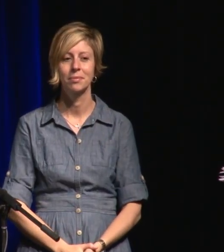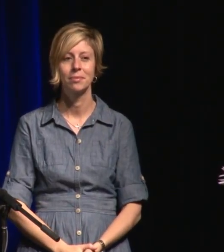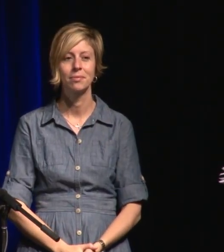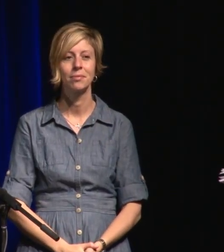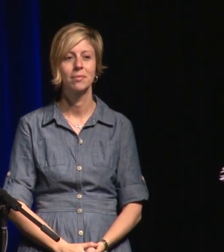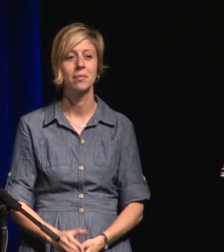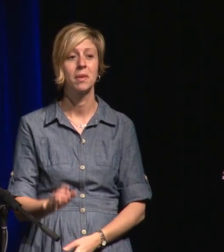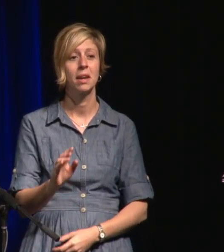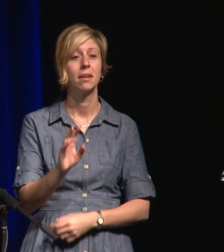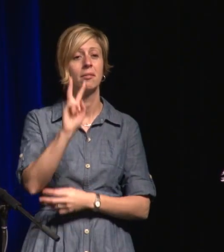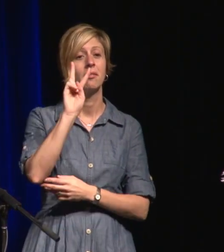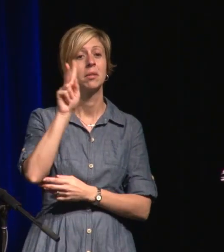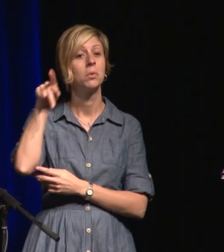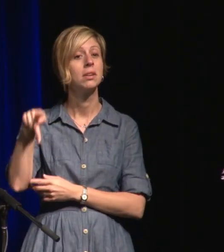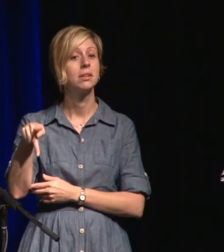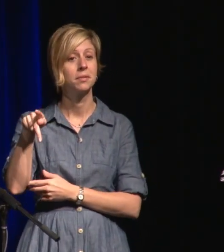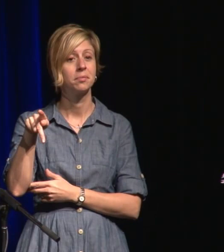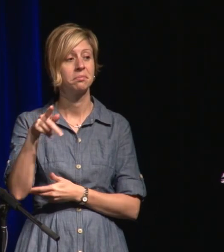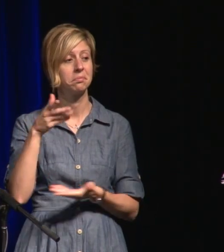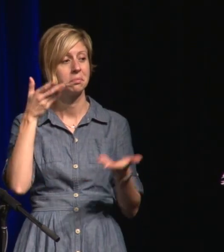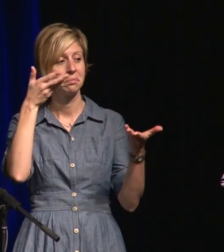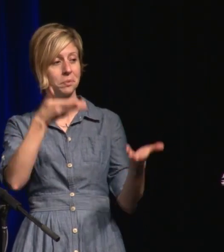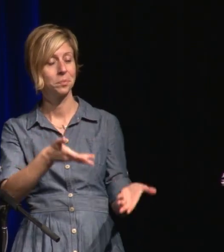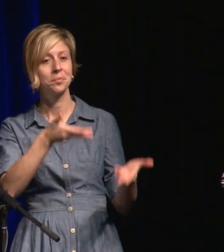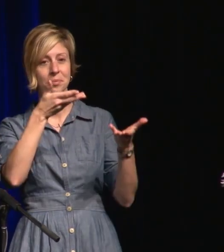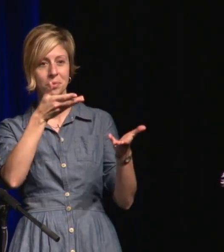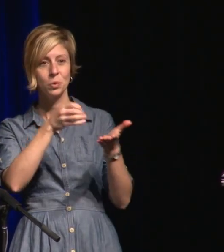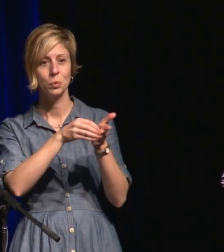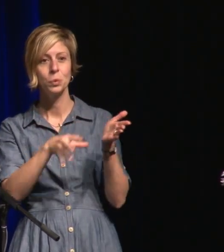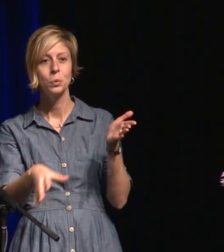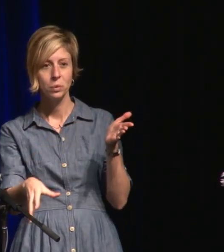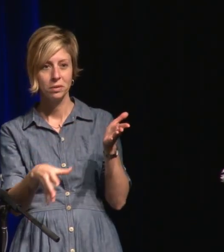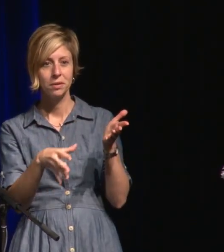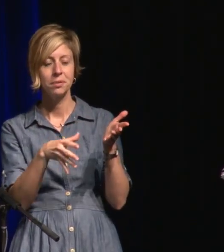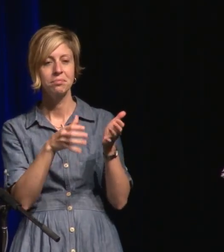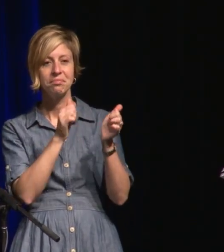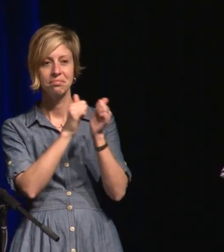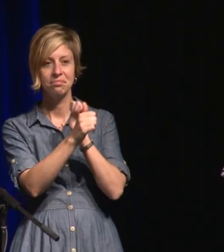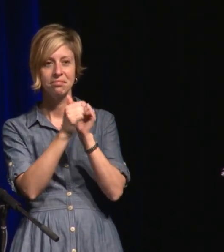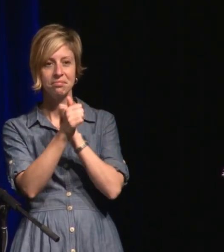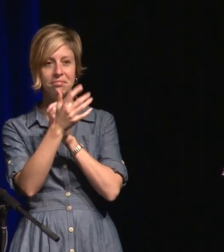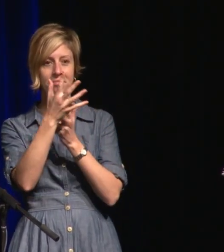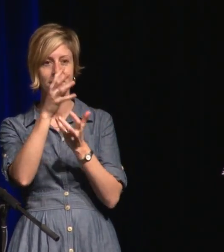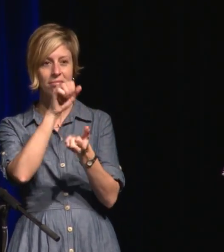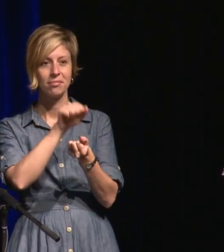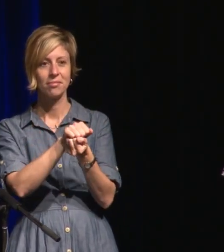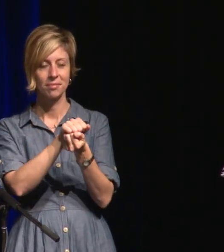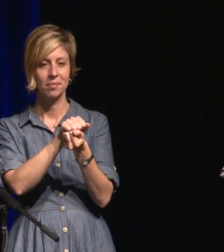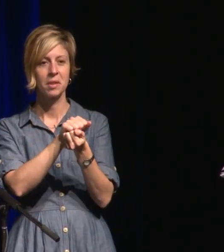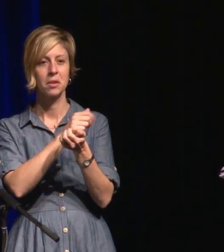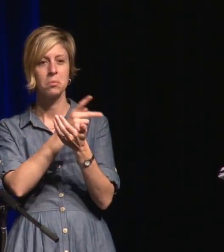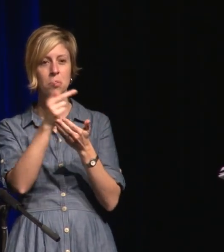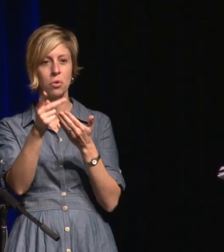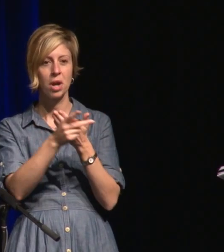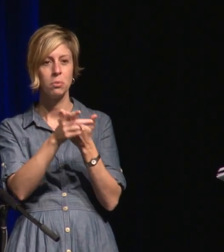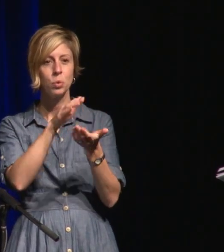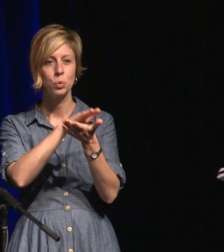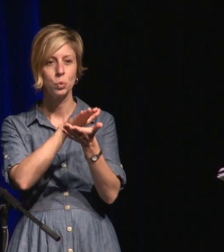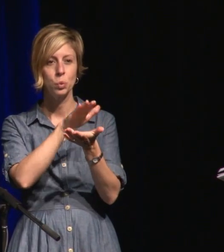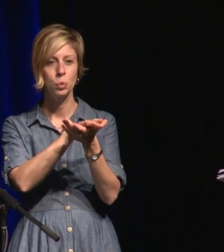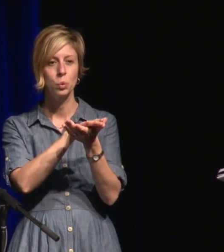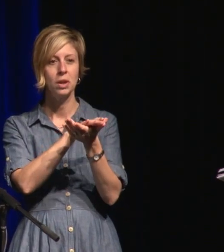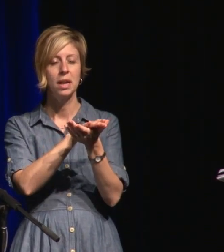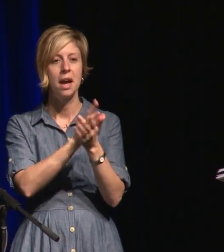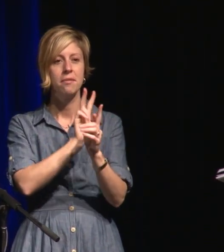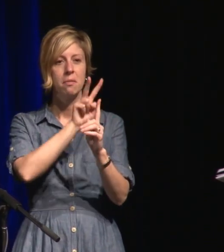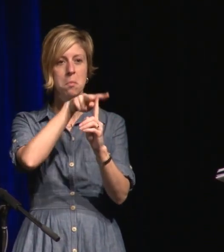Madam Vice President, I present to you the following candidates who have completed all the requirements for credentials in the School of Applied Arts